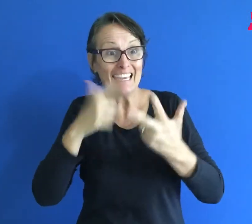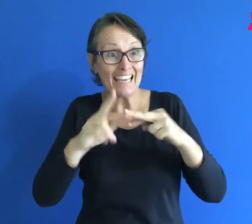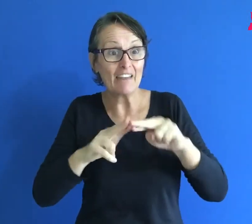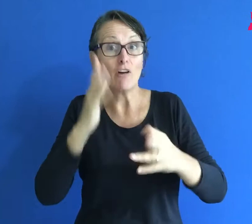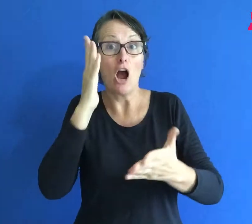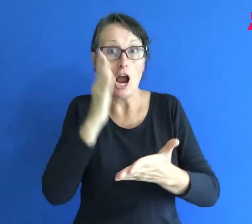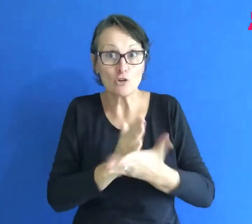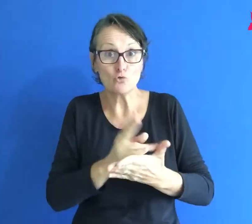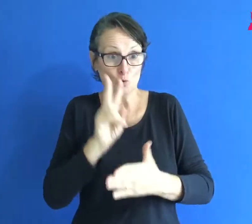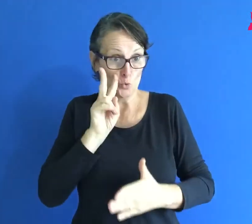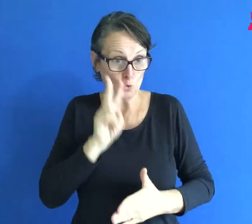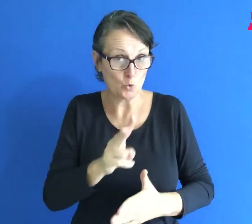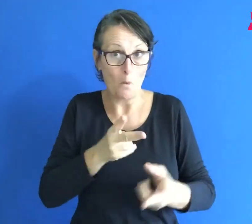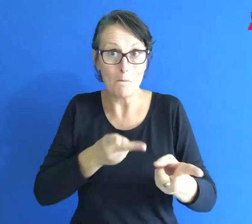had we lifted the tin up and looked further.